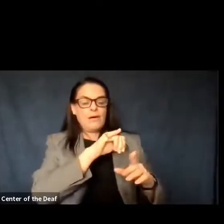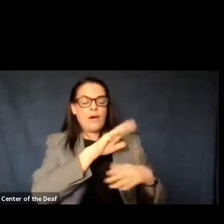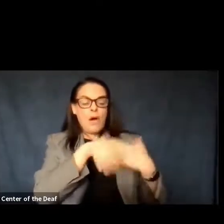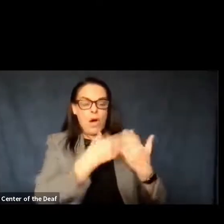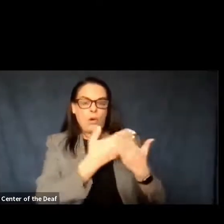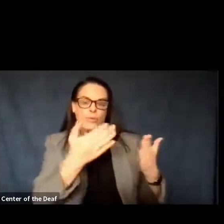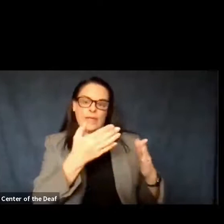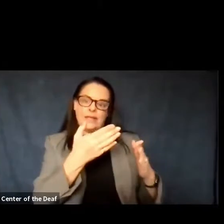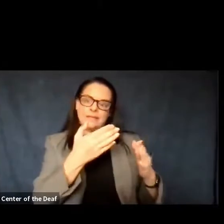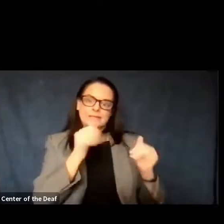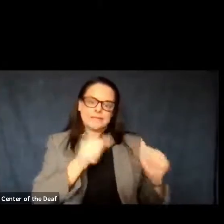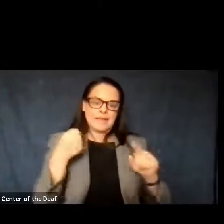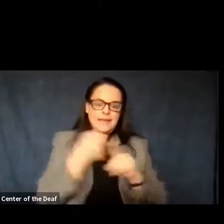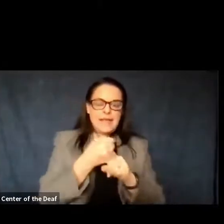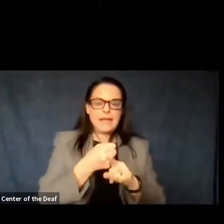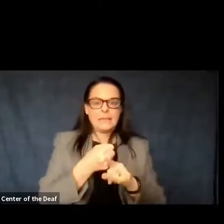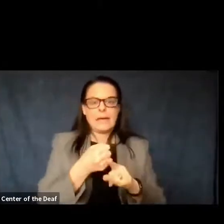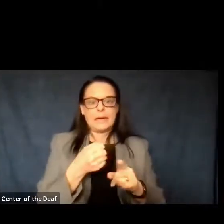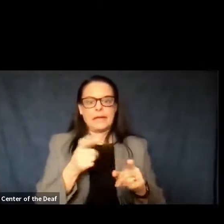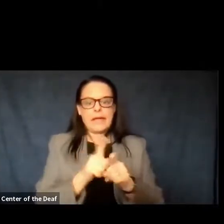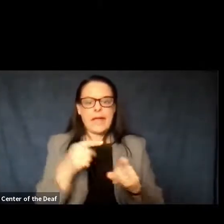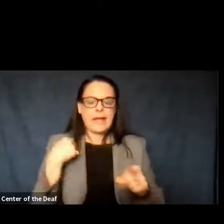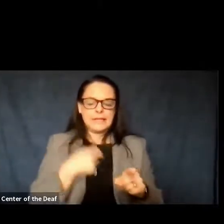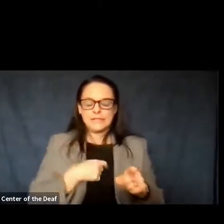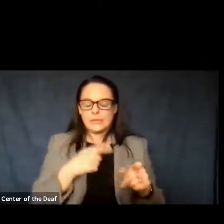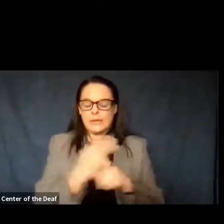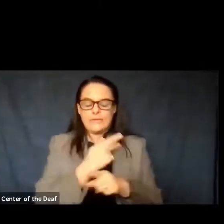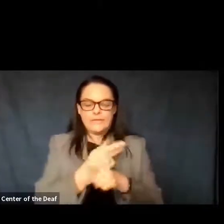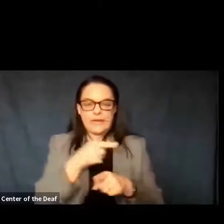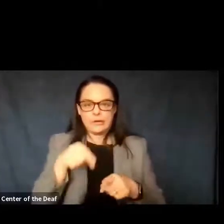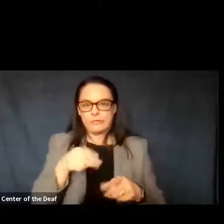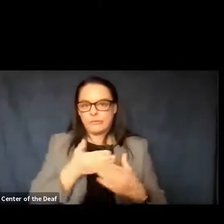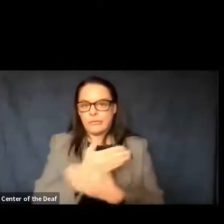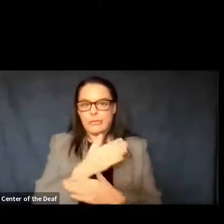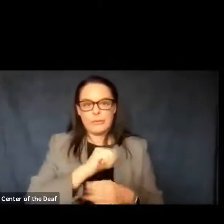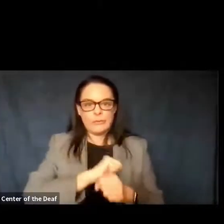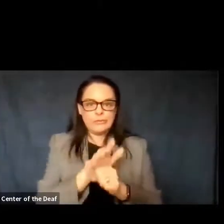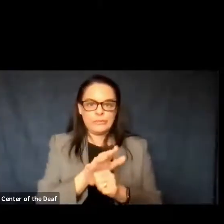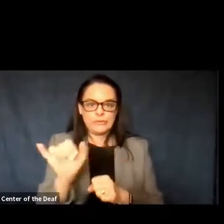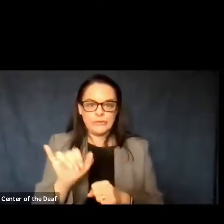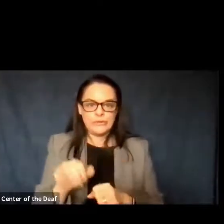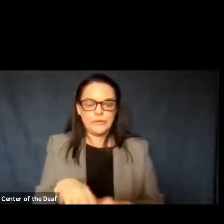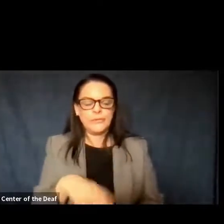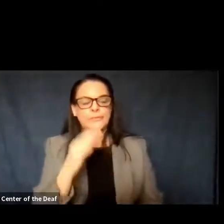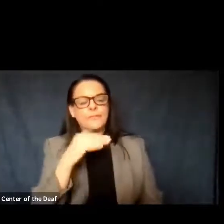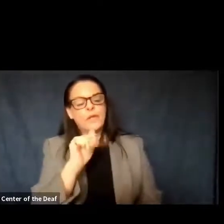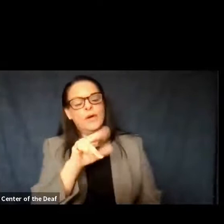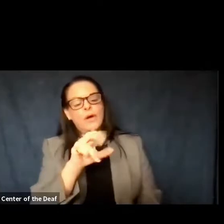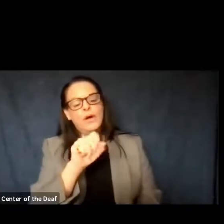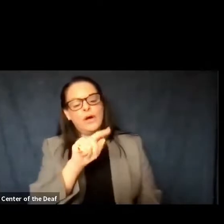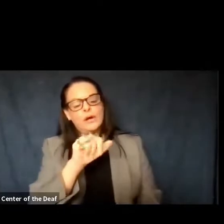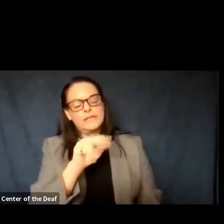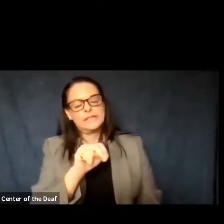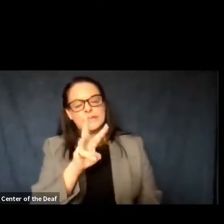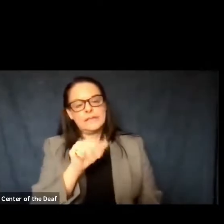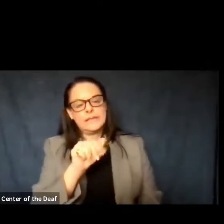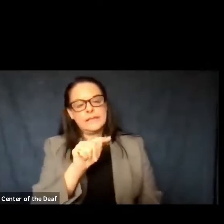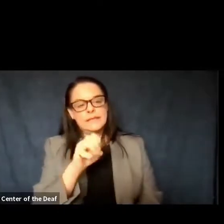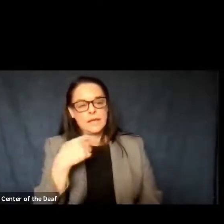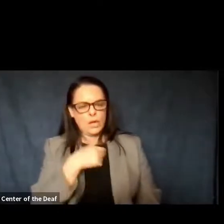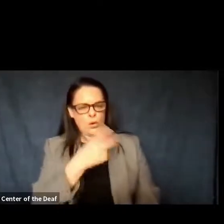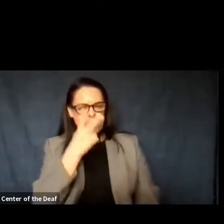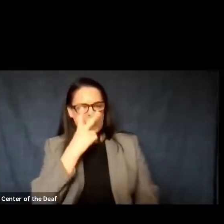could have as we navigate COVID-19 as well. From Austin with WATE, are we seeing a spike